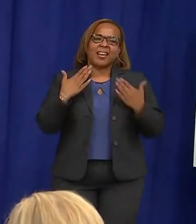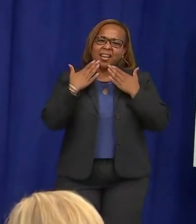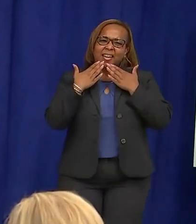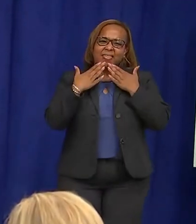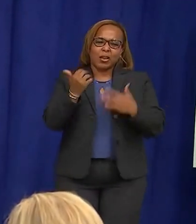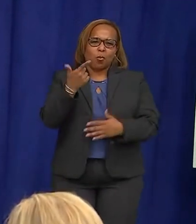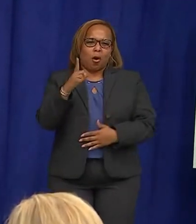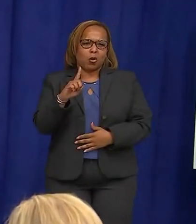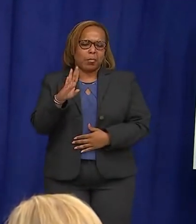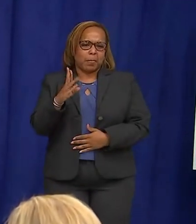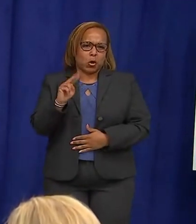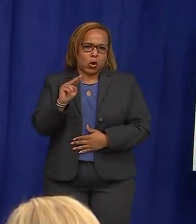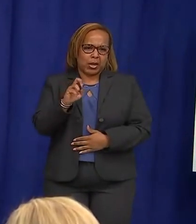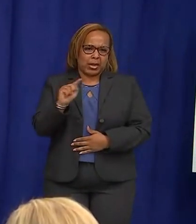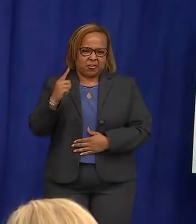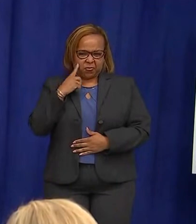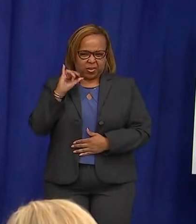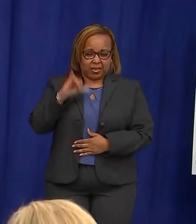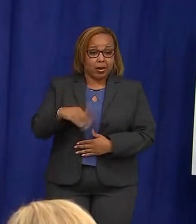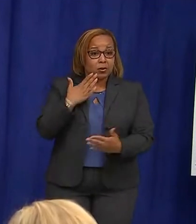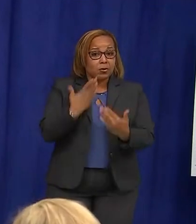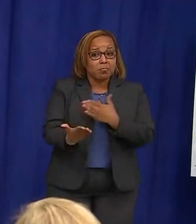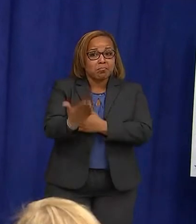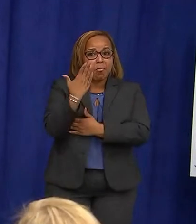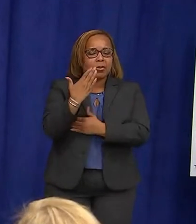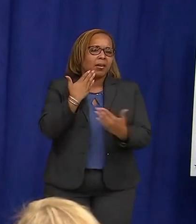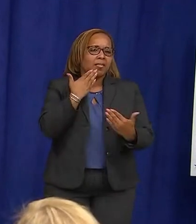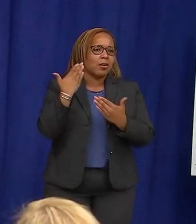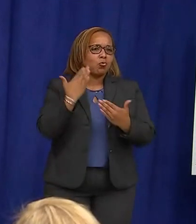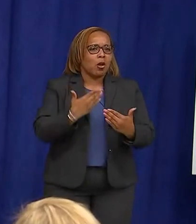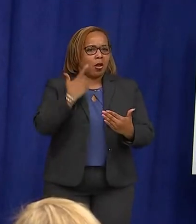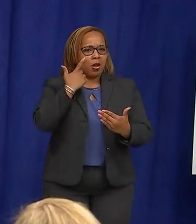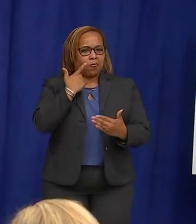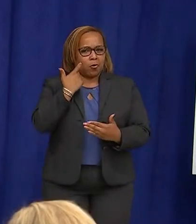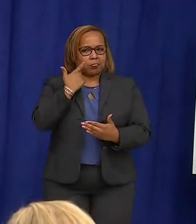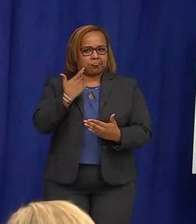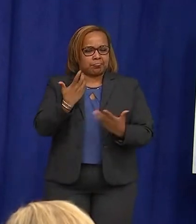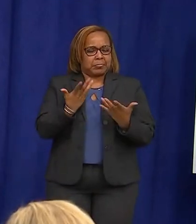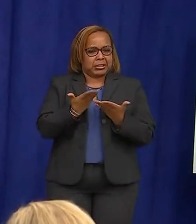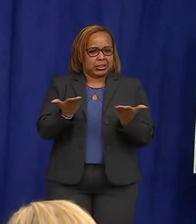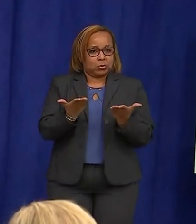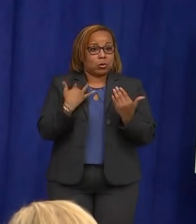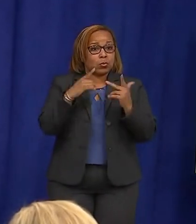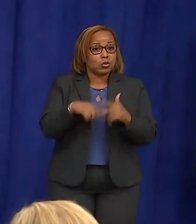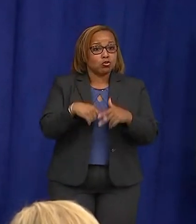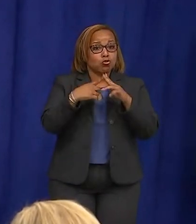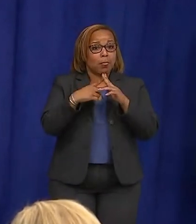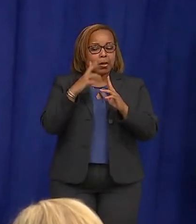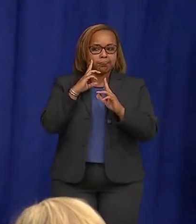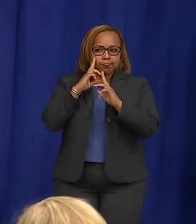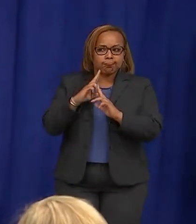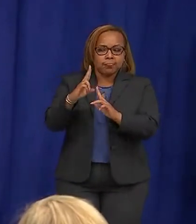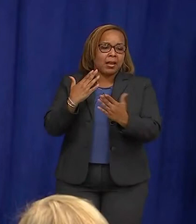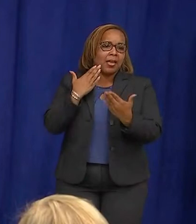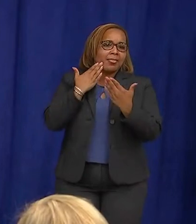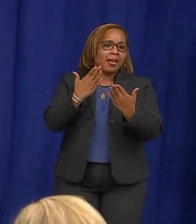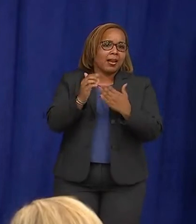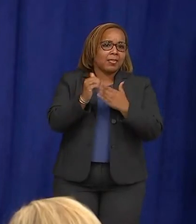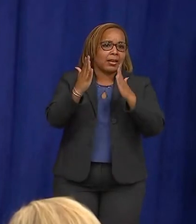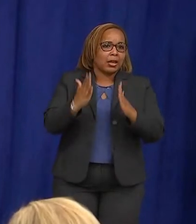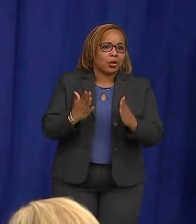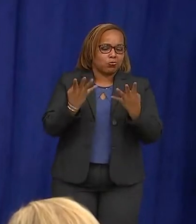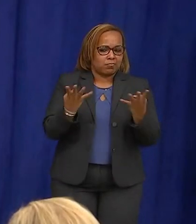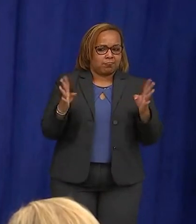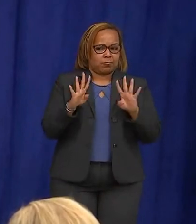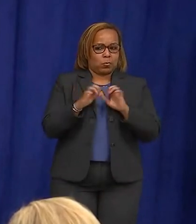Thank you, Alderman Burnett, for that, and good morning, everyone, and thank you all for being here. I want to start by acknowledging and thanking the leaders who are with